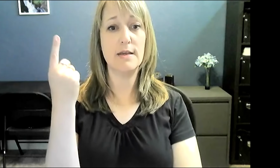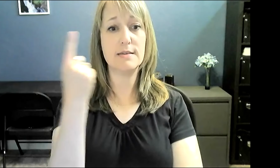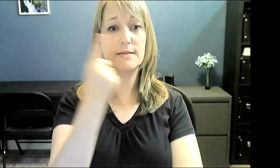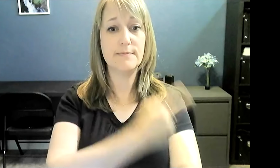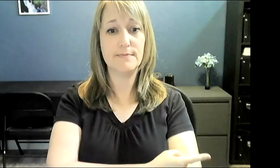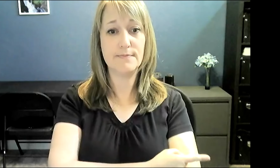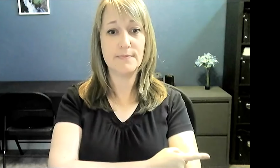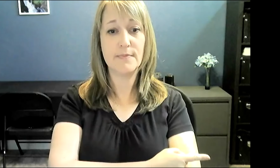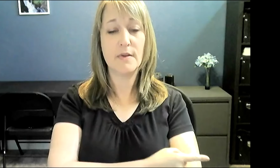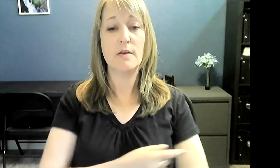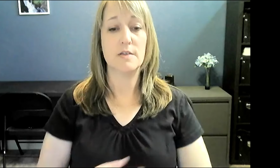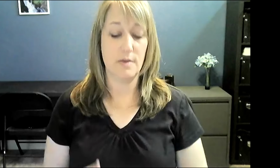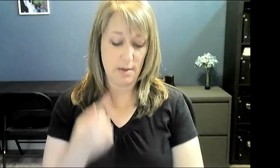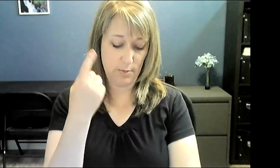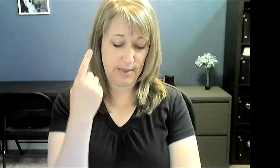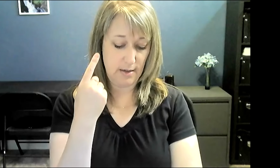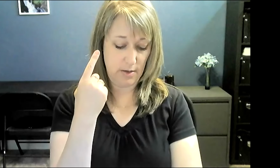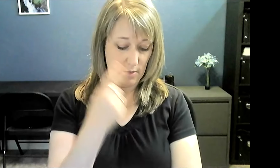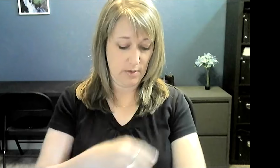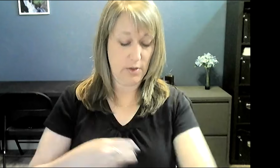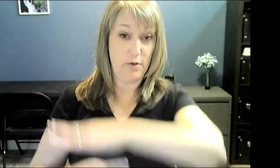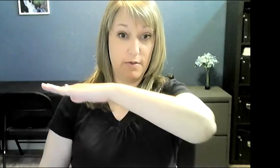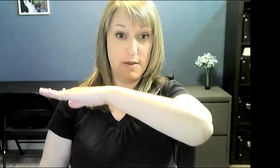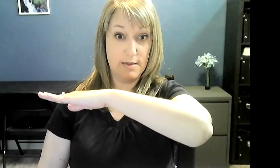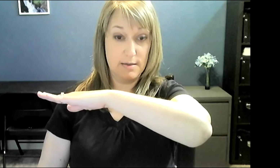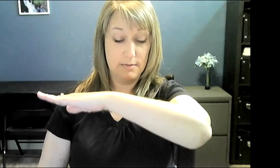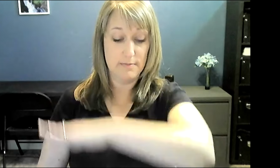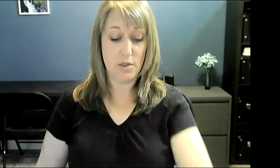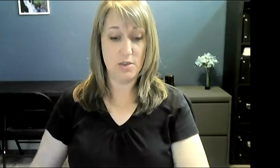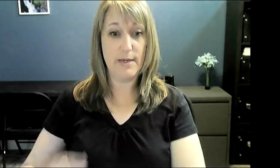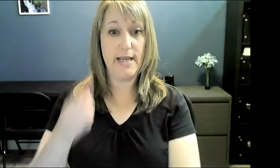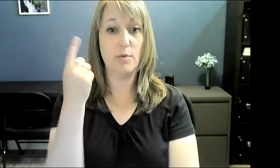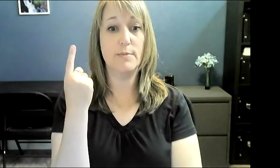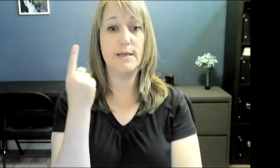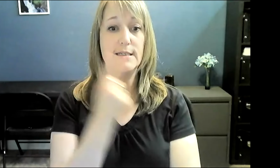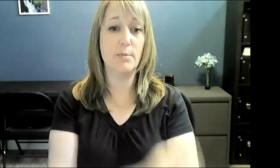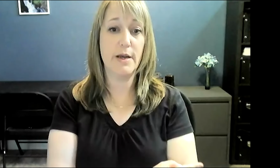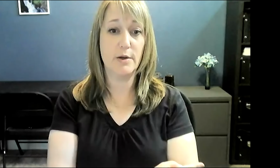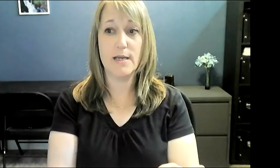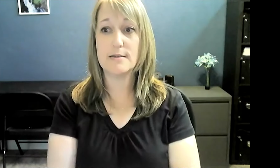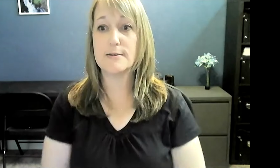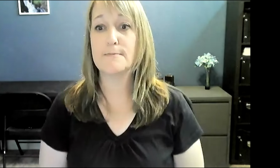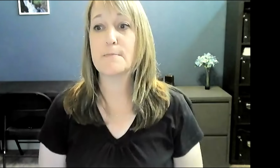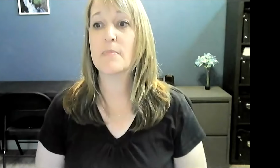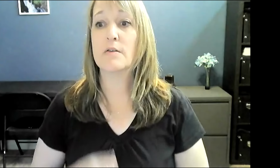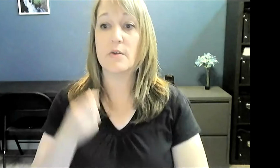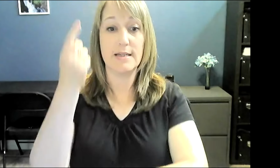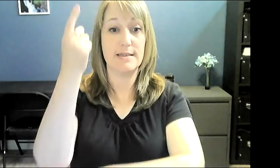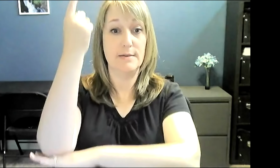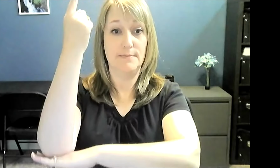this so that it'll be this non-dominant hand will be down by your waist. So that's